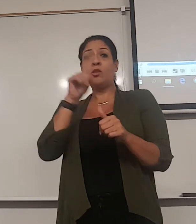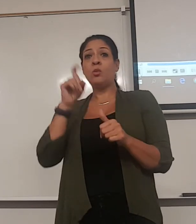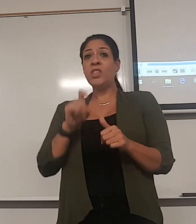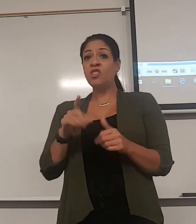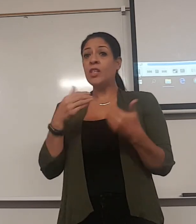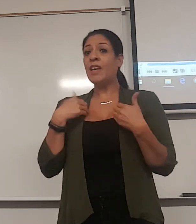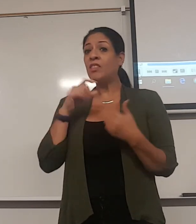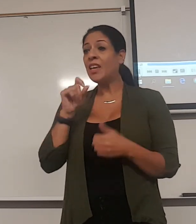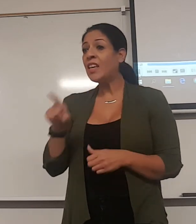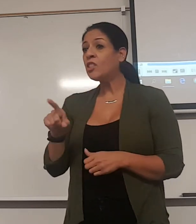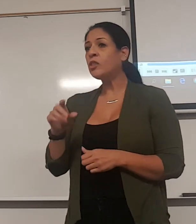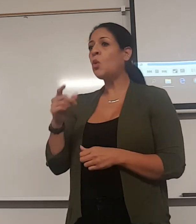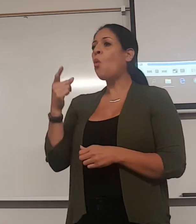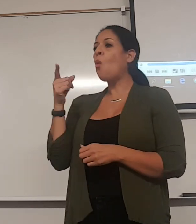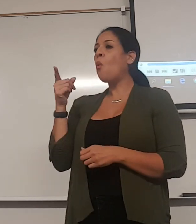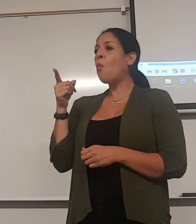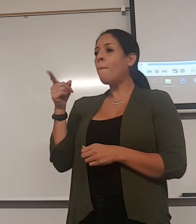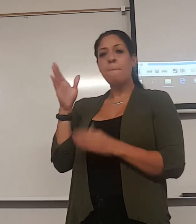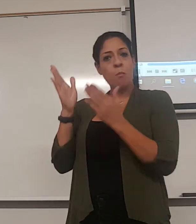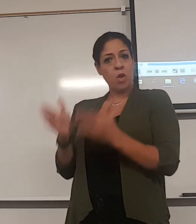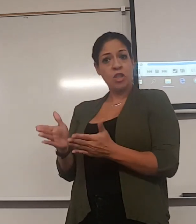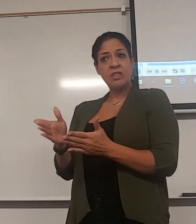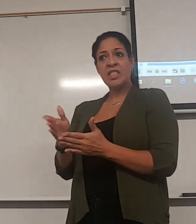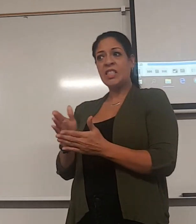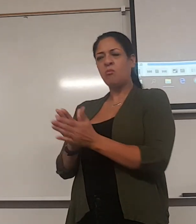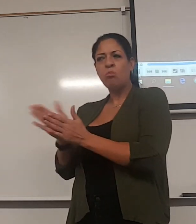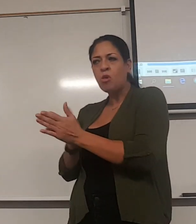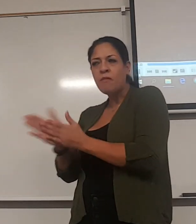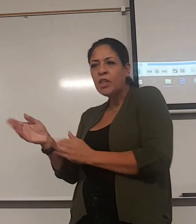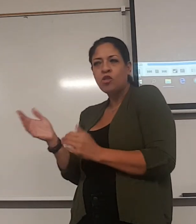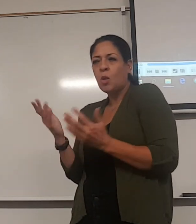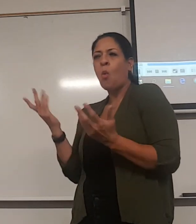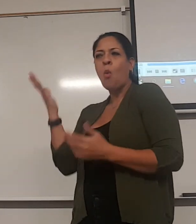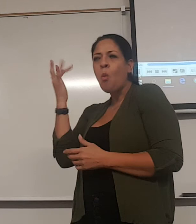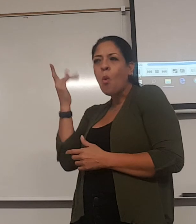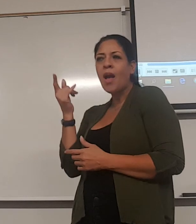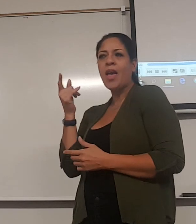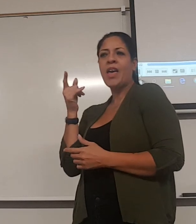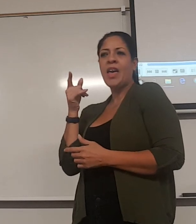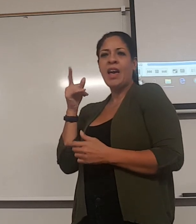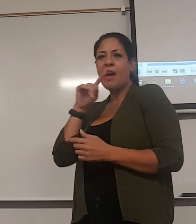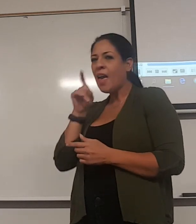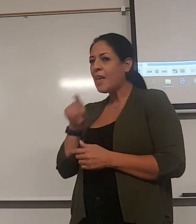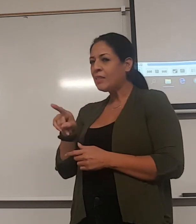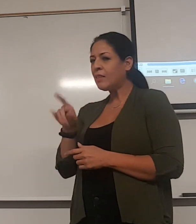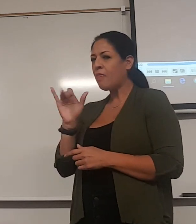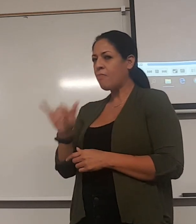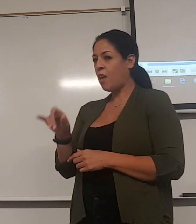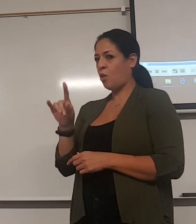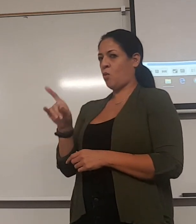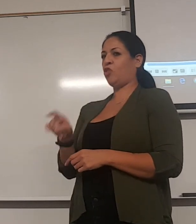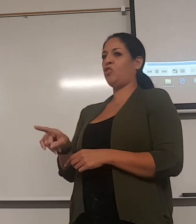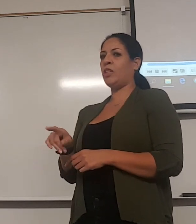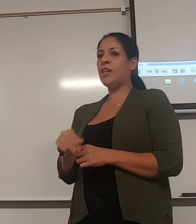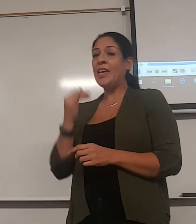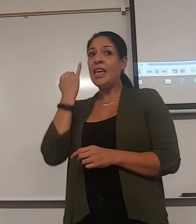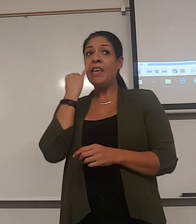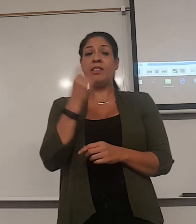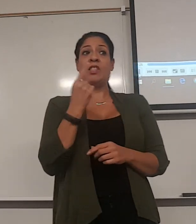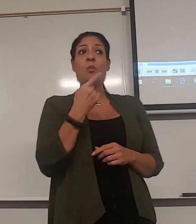person's motivation? Or why did they ask this question? If someone asks an African American teenager about Black people